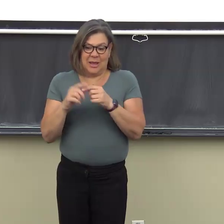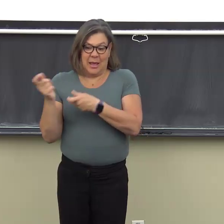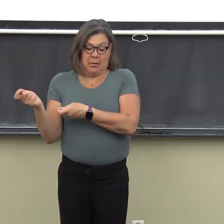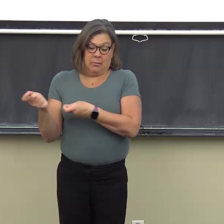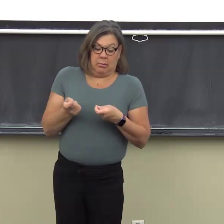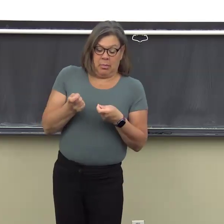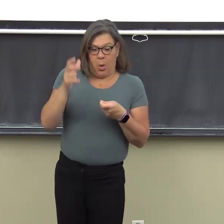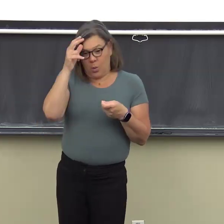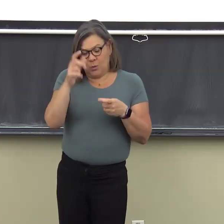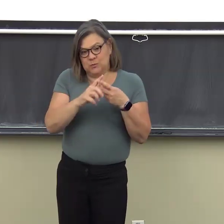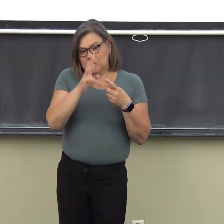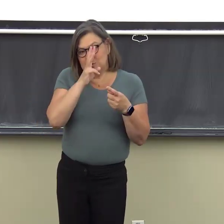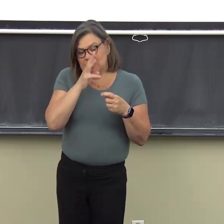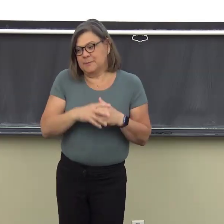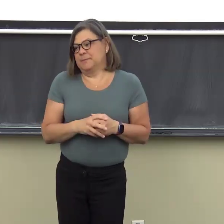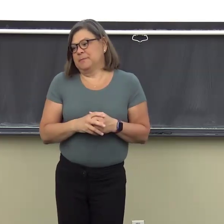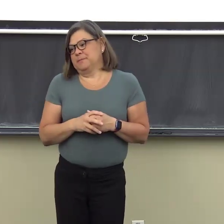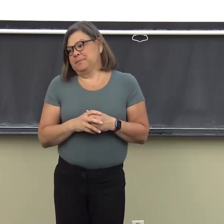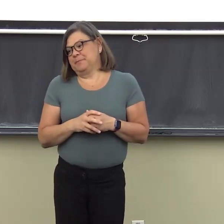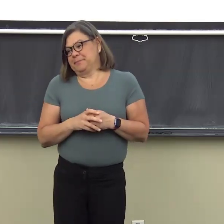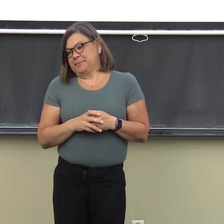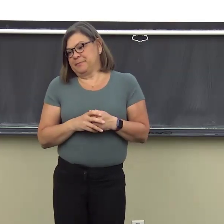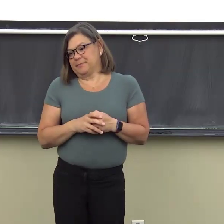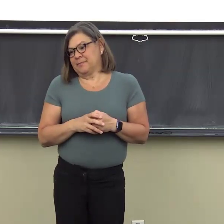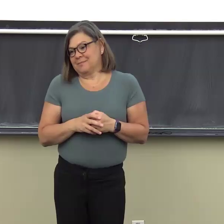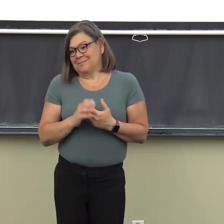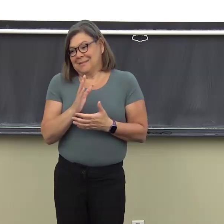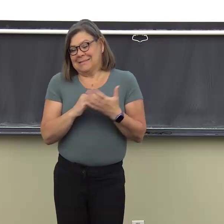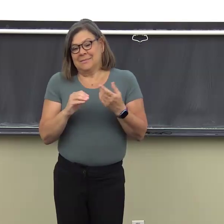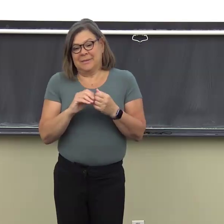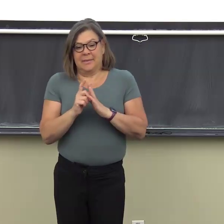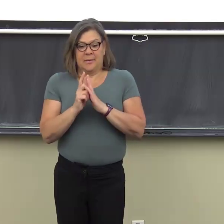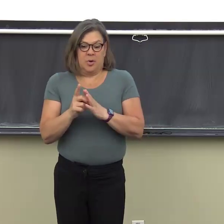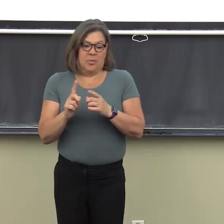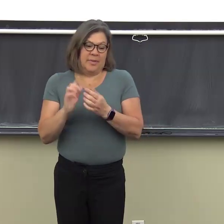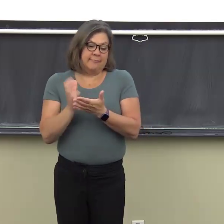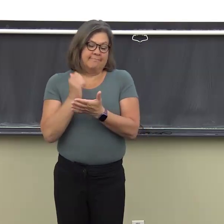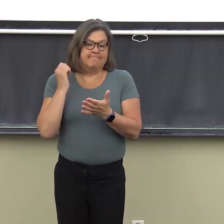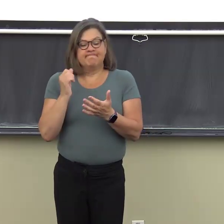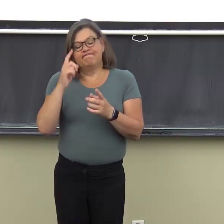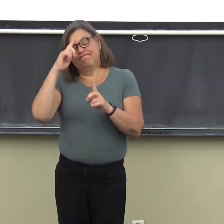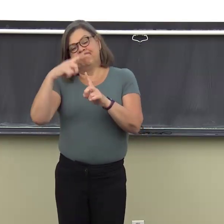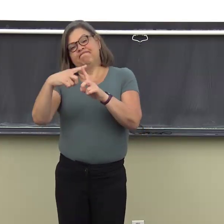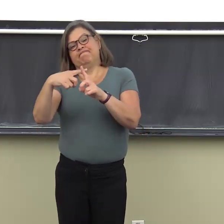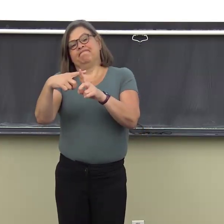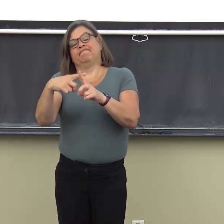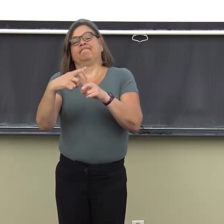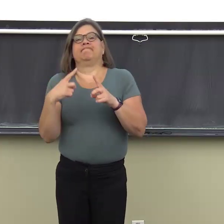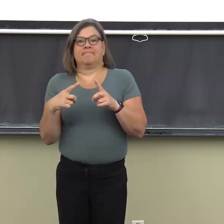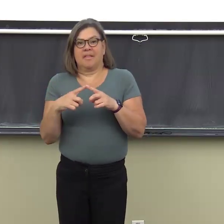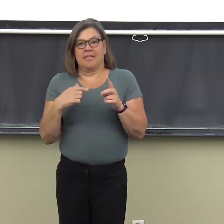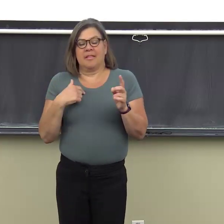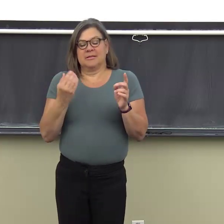it's I think there's something in the moment to the optimism I have in this